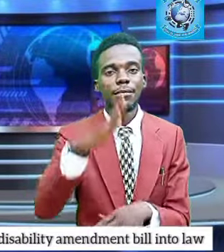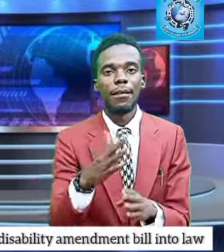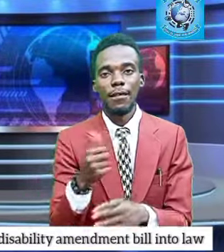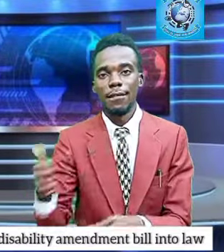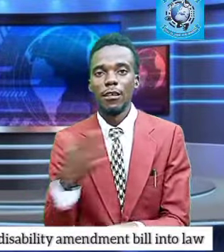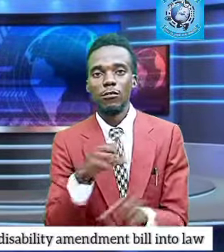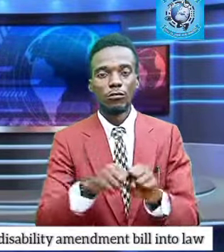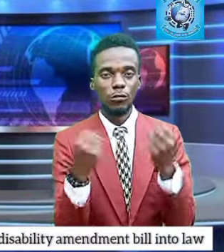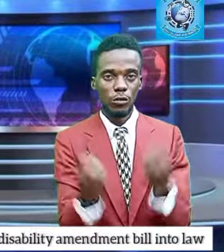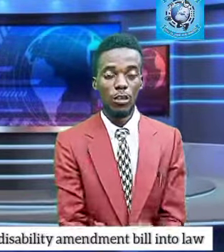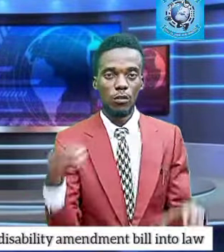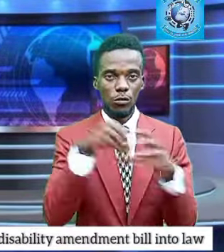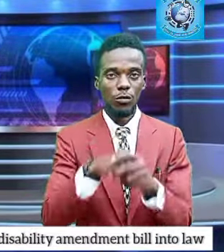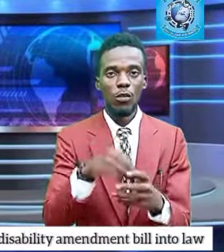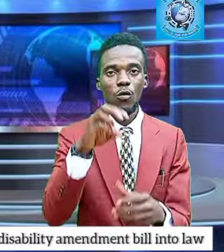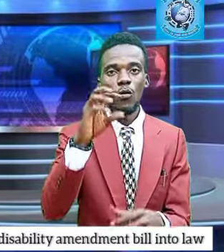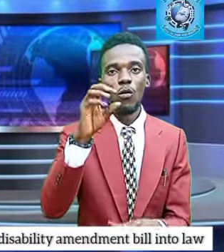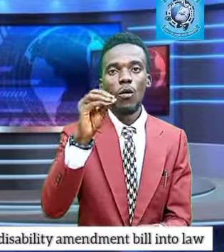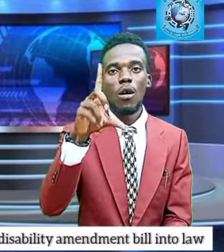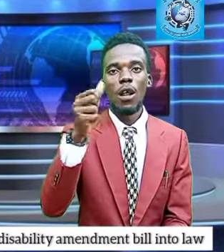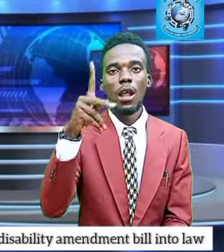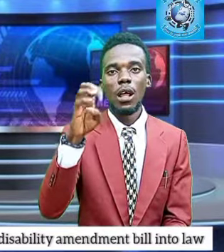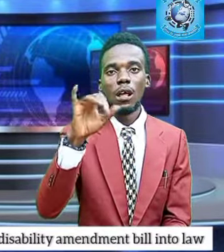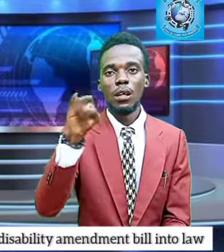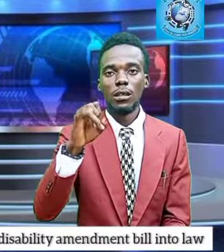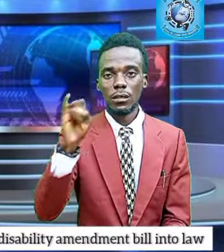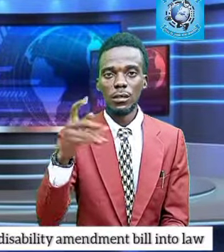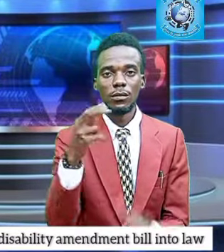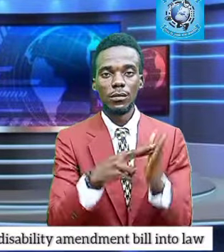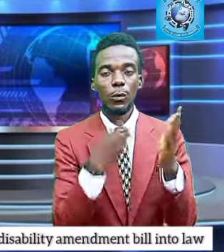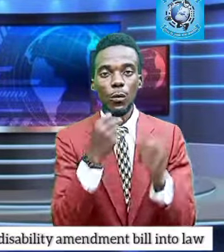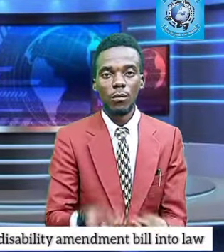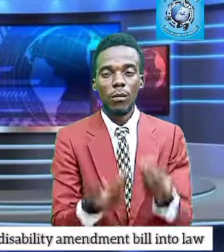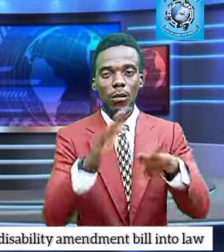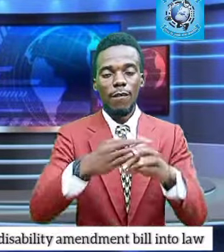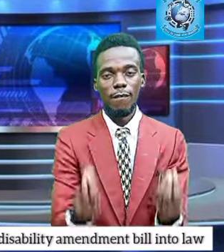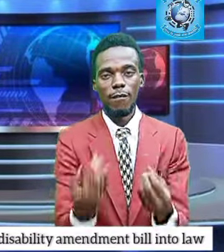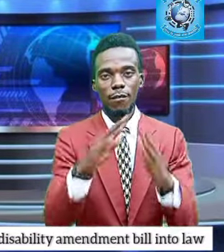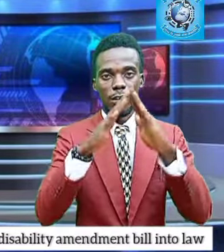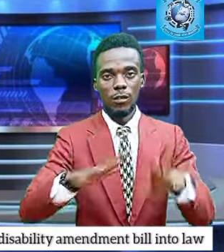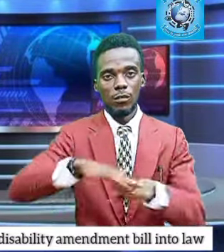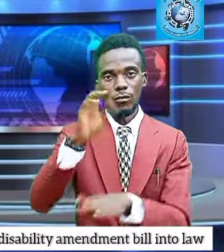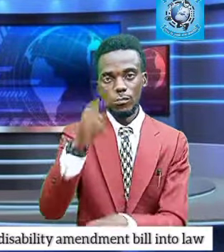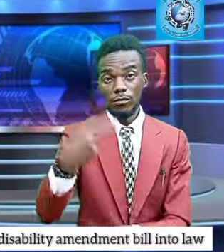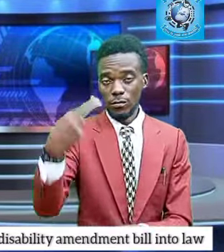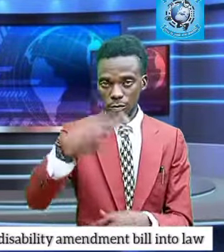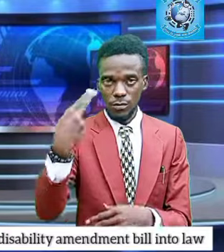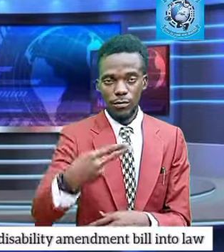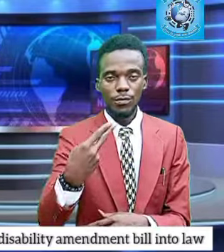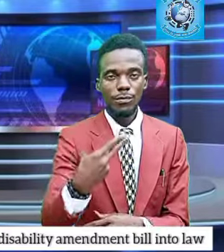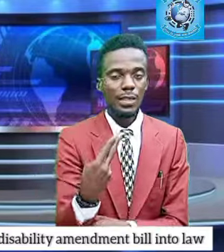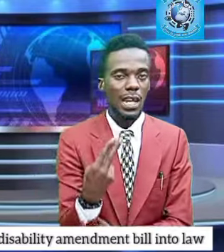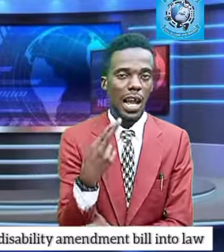Social Inclusion, Wumi Oladeji. The report was presented on the floor of the House on Thursday.